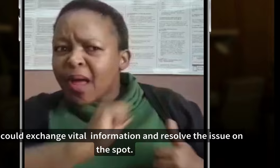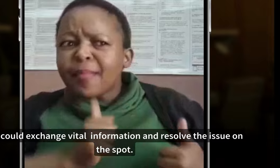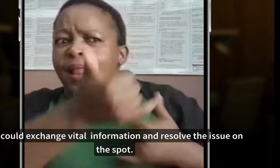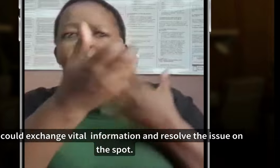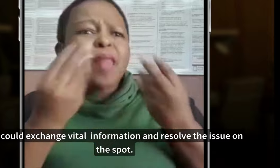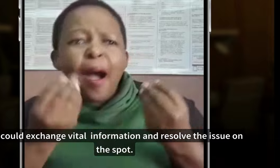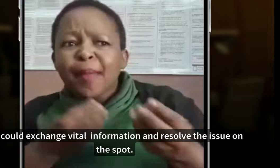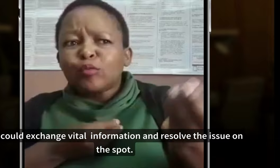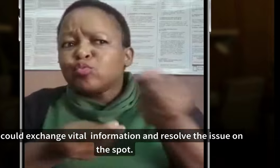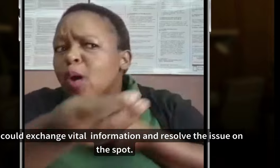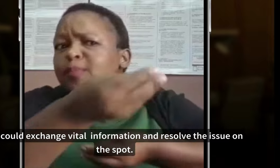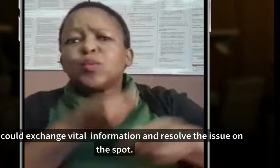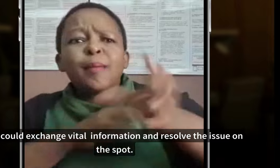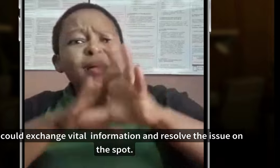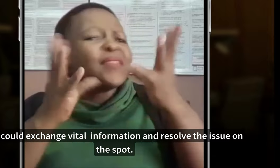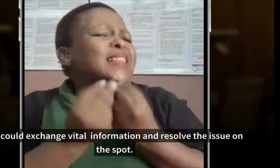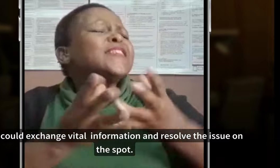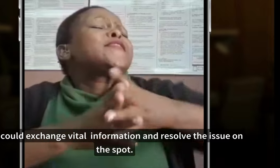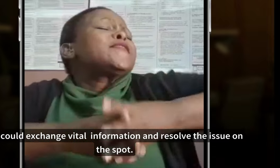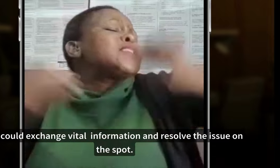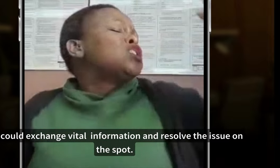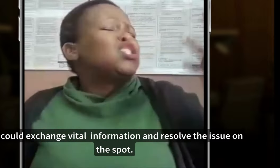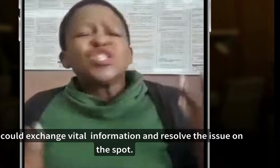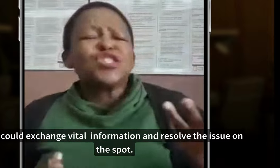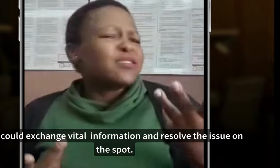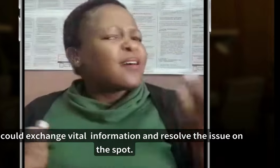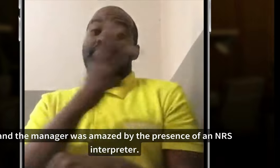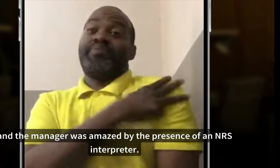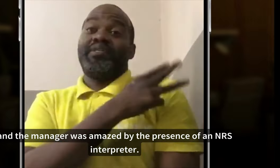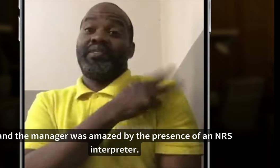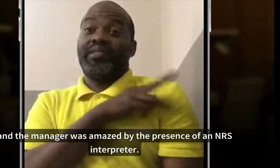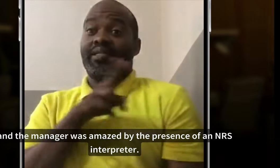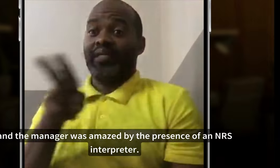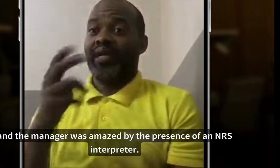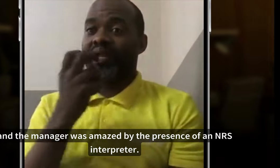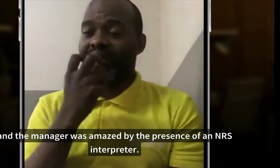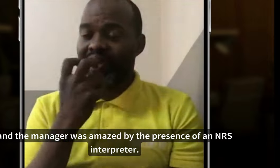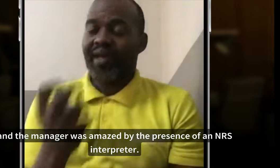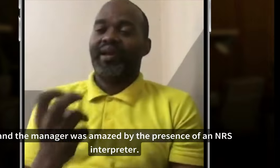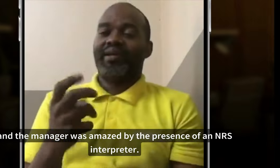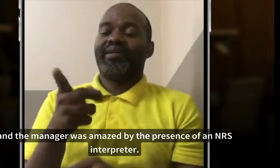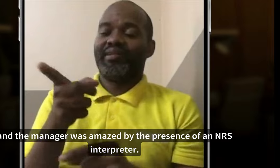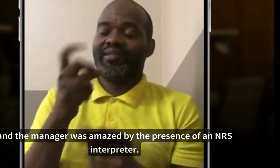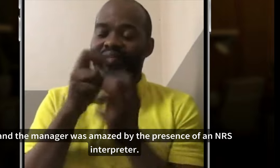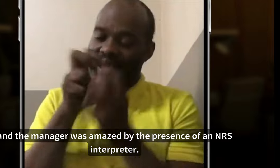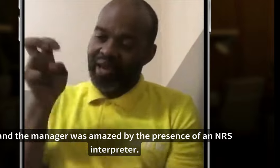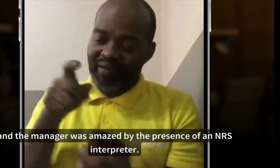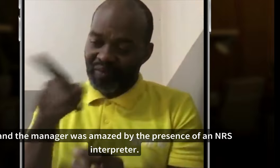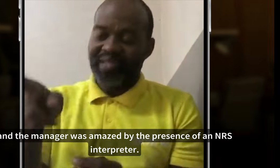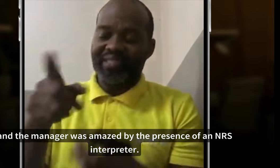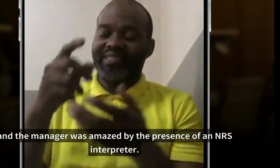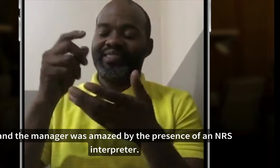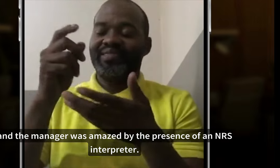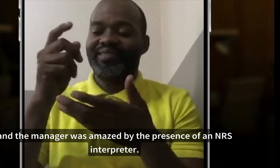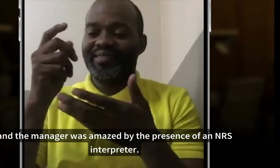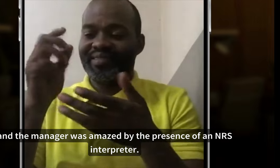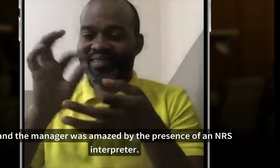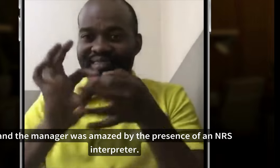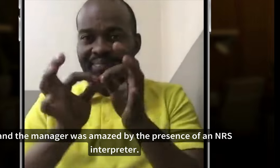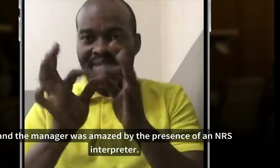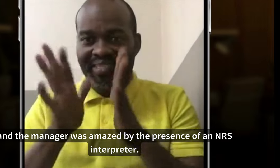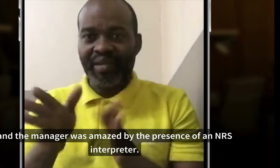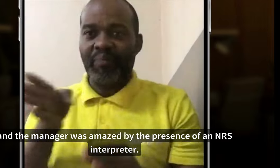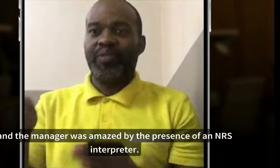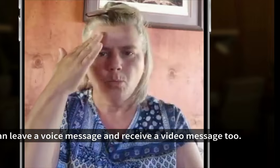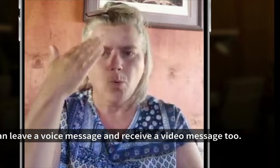exchange vital information and resolve the issue on the spot because there was a problem and the manager was amazed by the presence of an